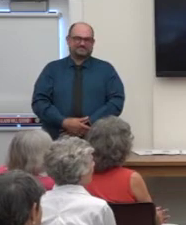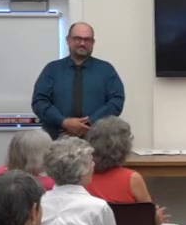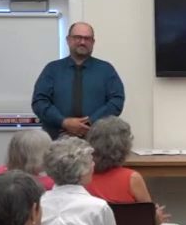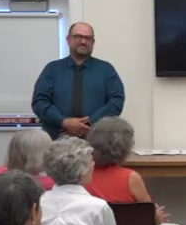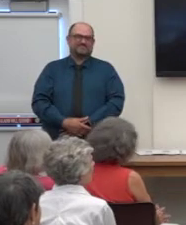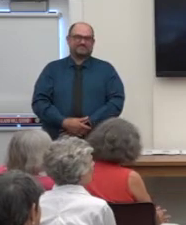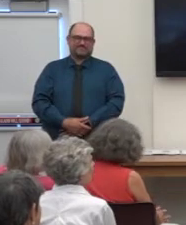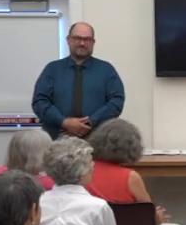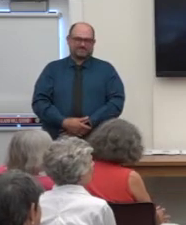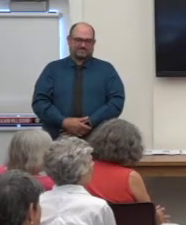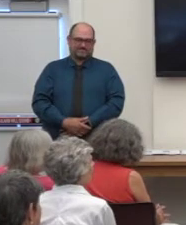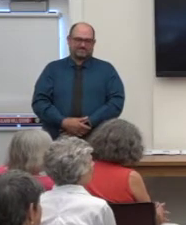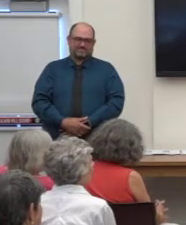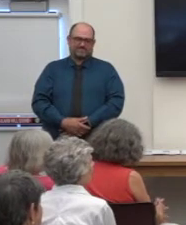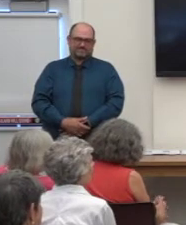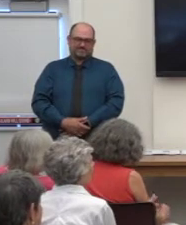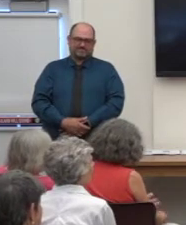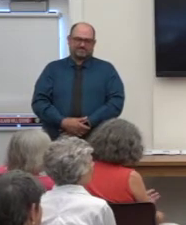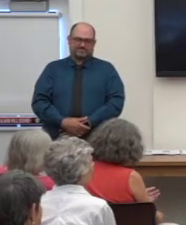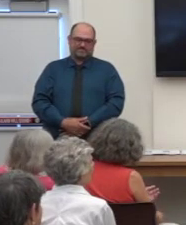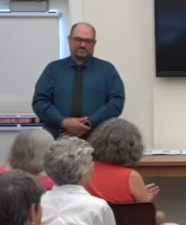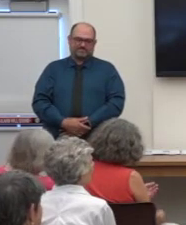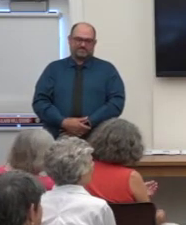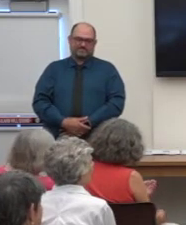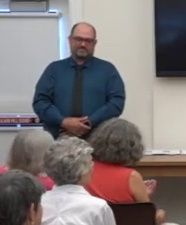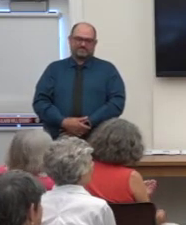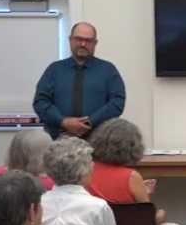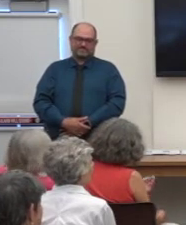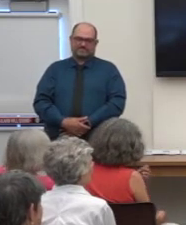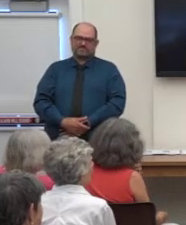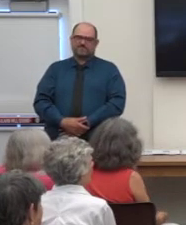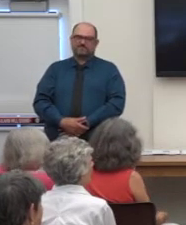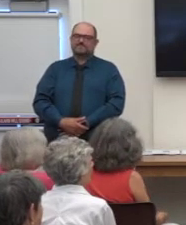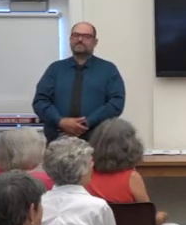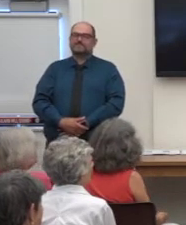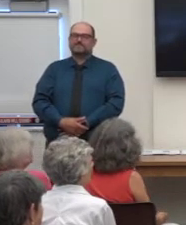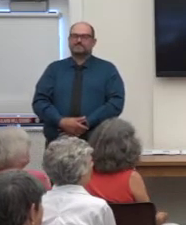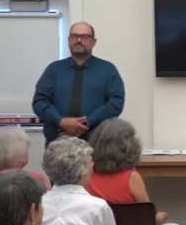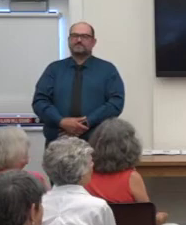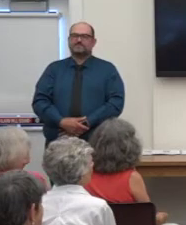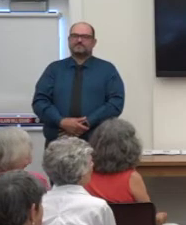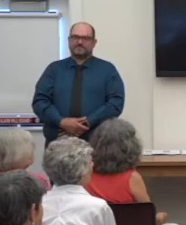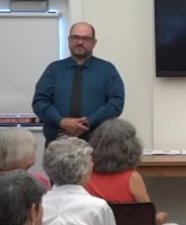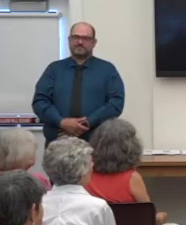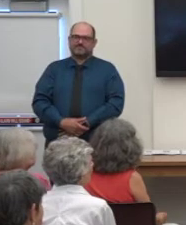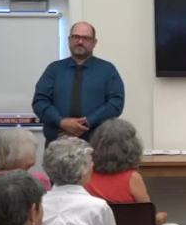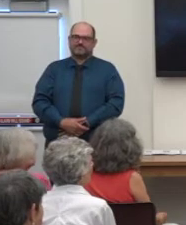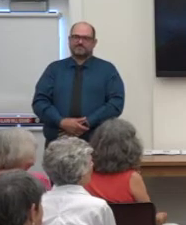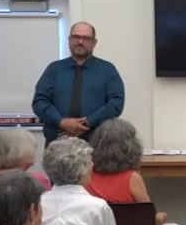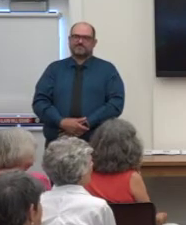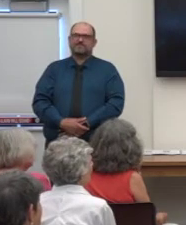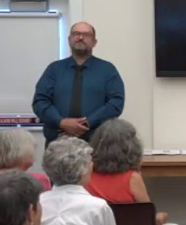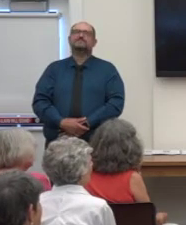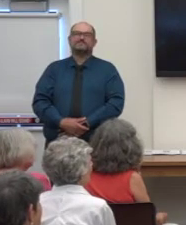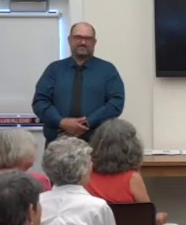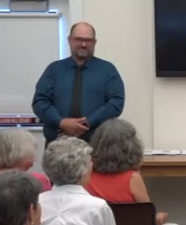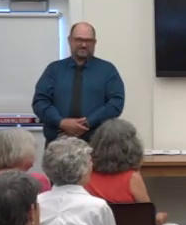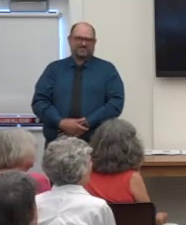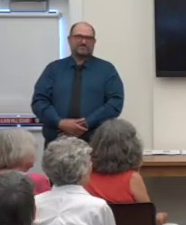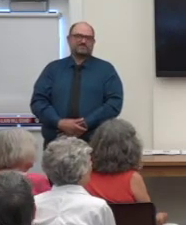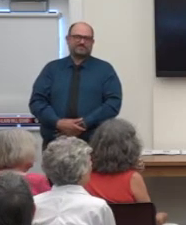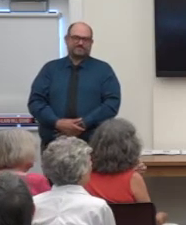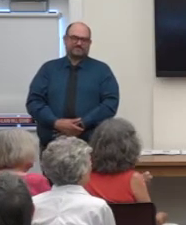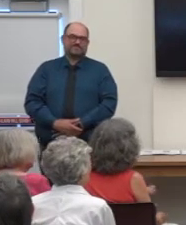ever have been underwater with a mask on in Quits a Pond, you are likely to see scallops that swim like this. The sign